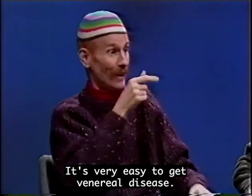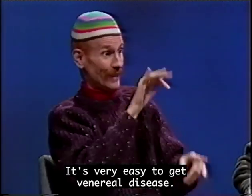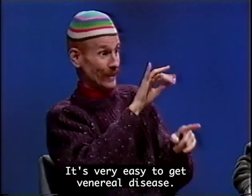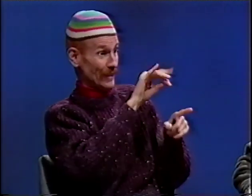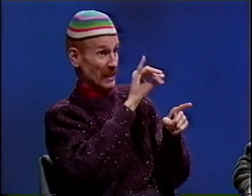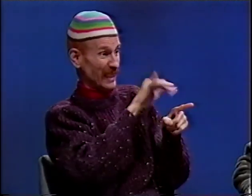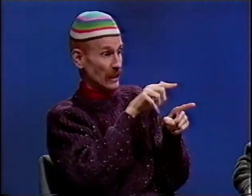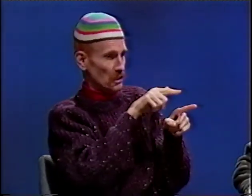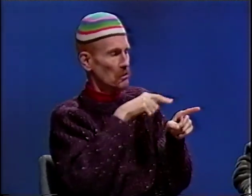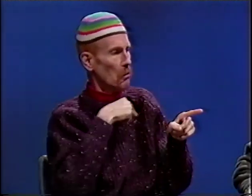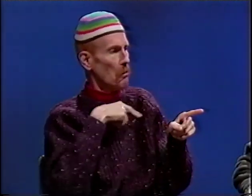disease.